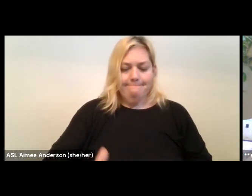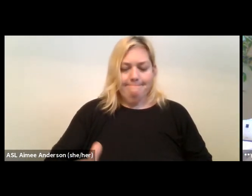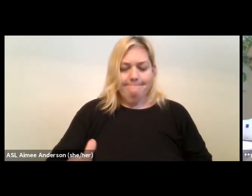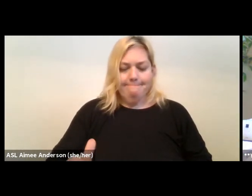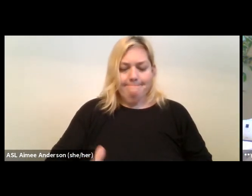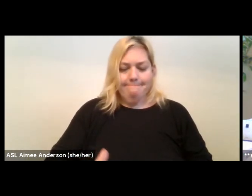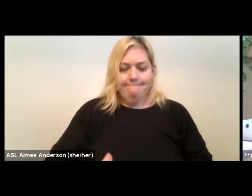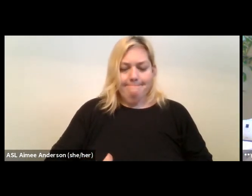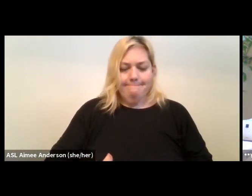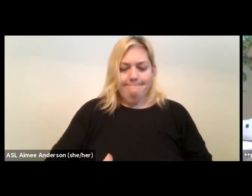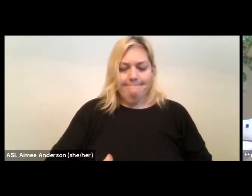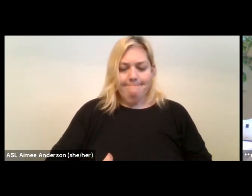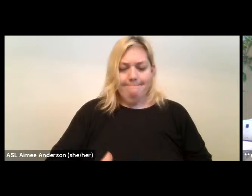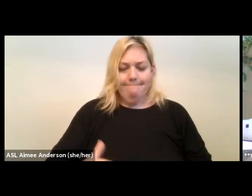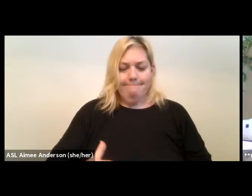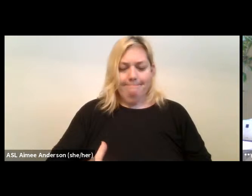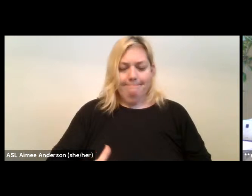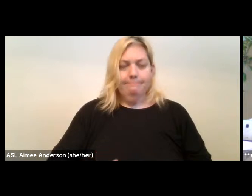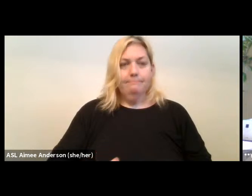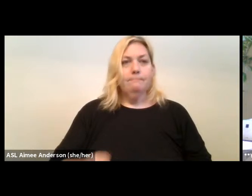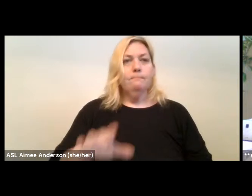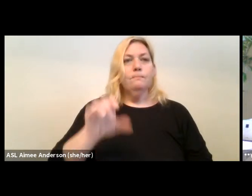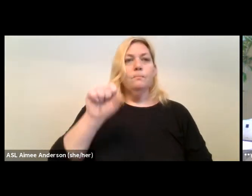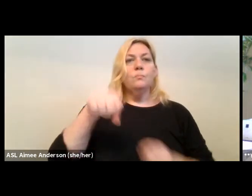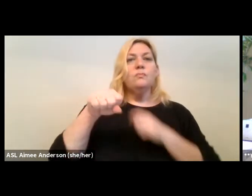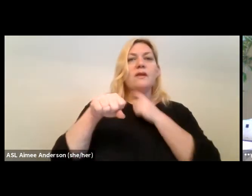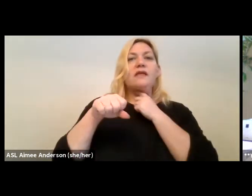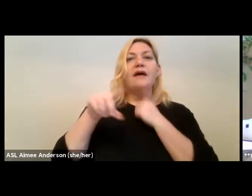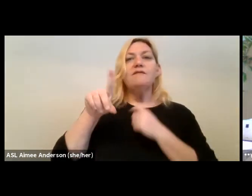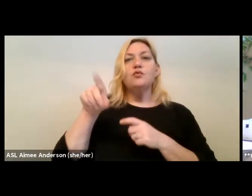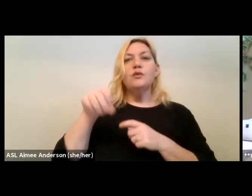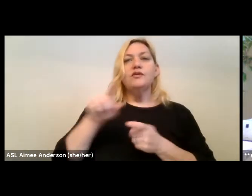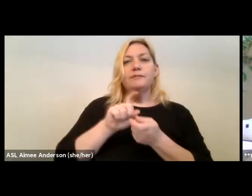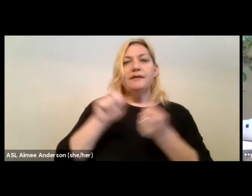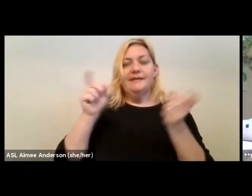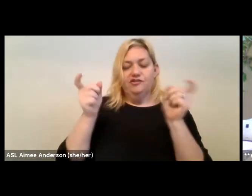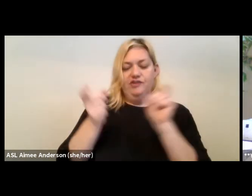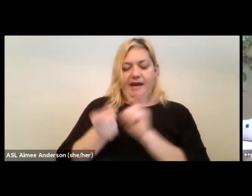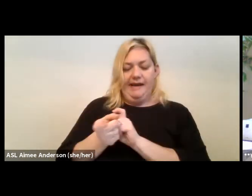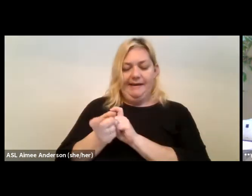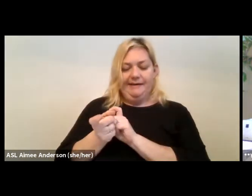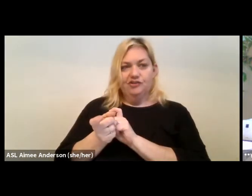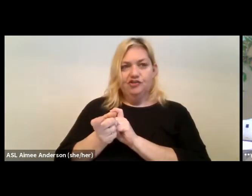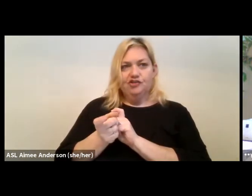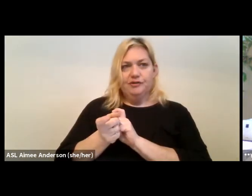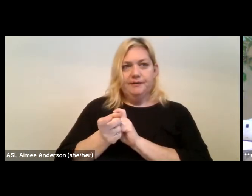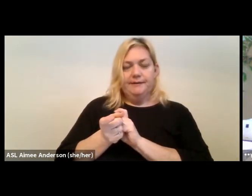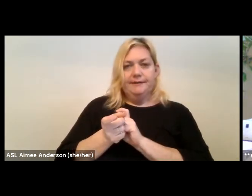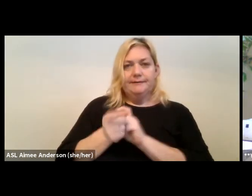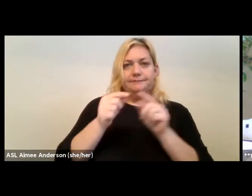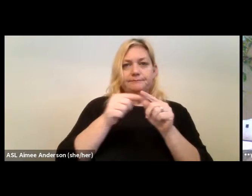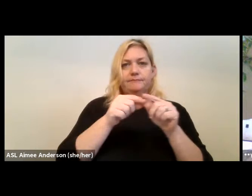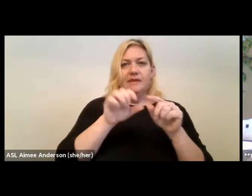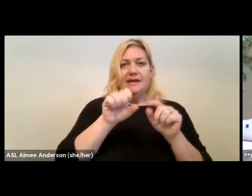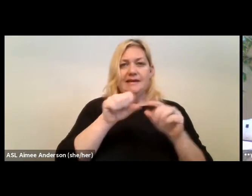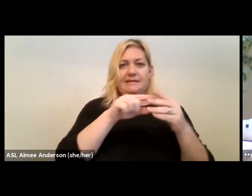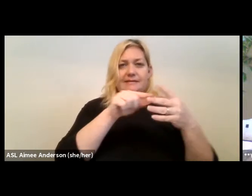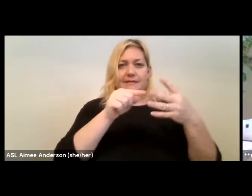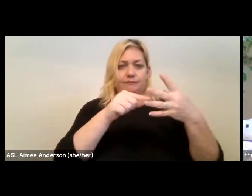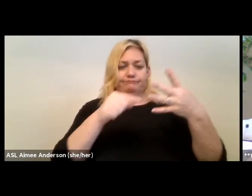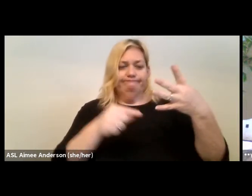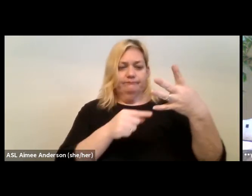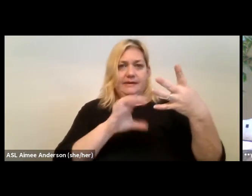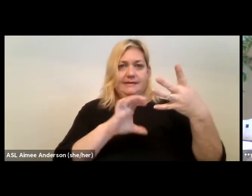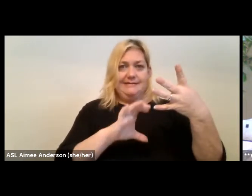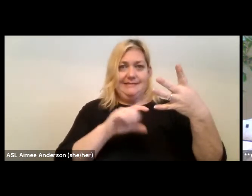Thank you. Yes, I have a question about the change in subsection C, where